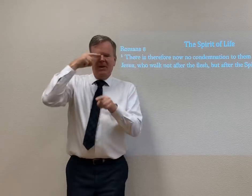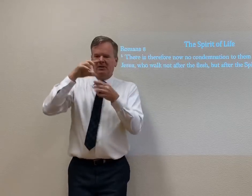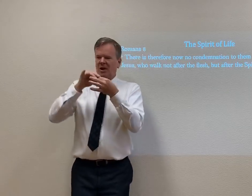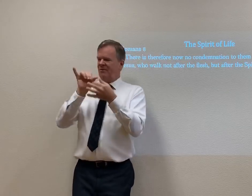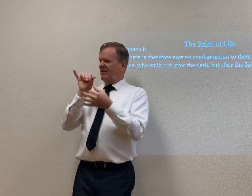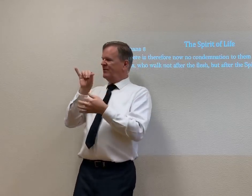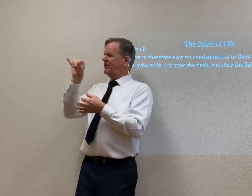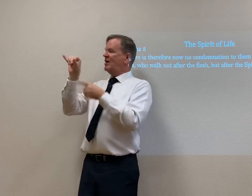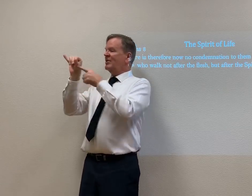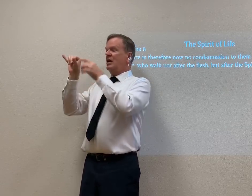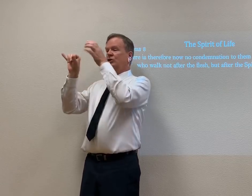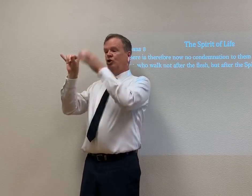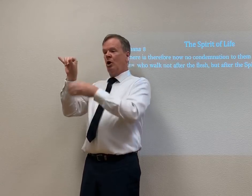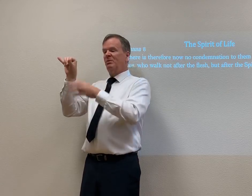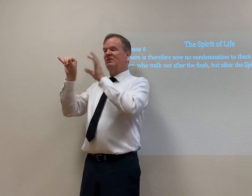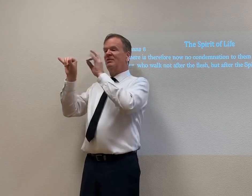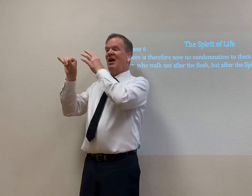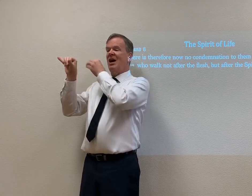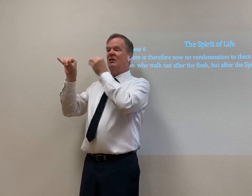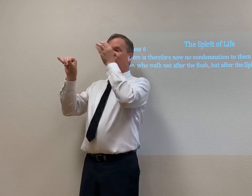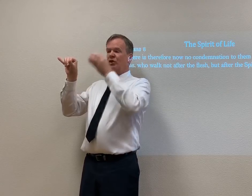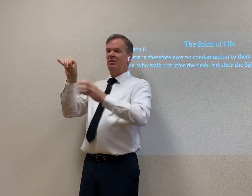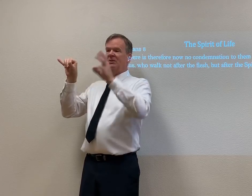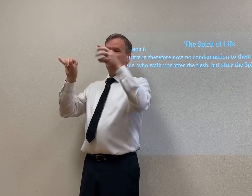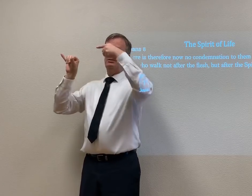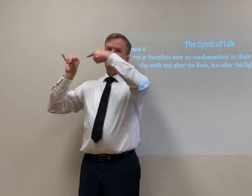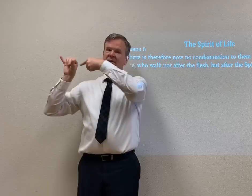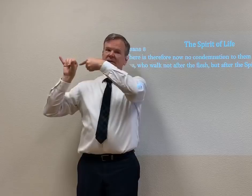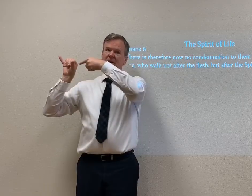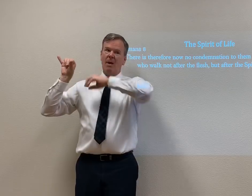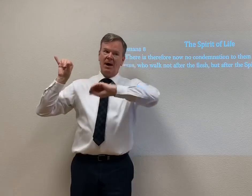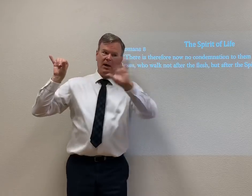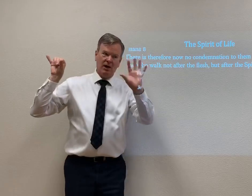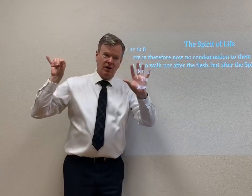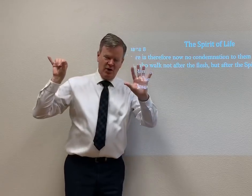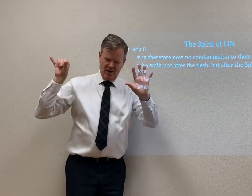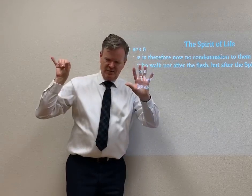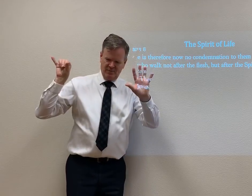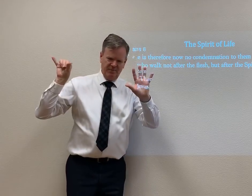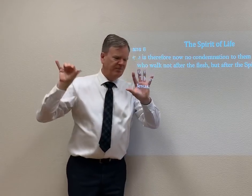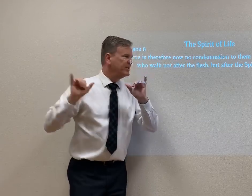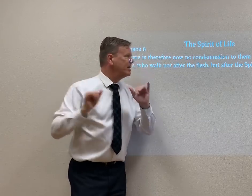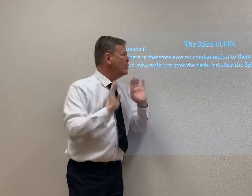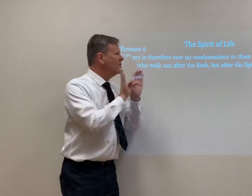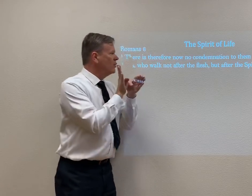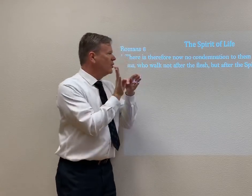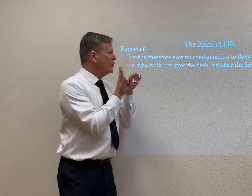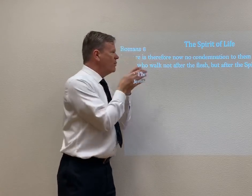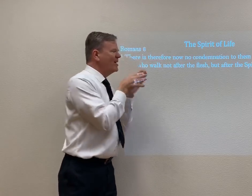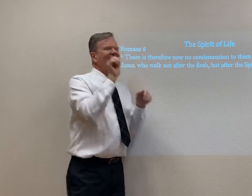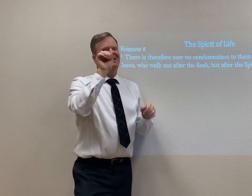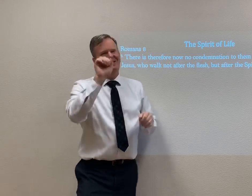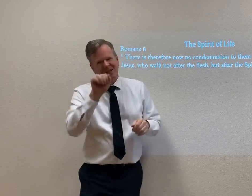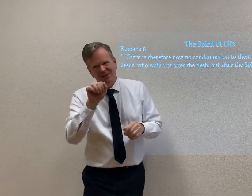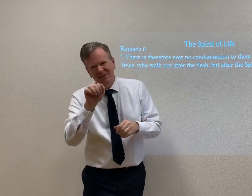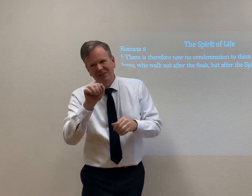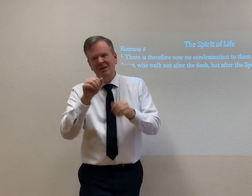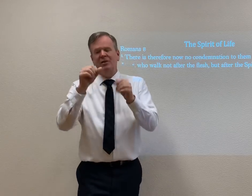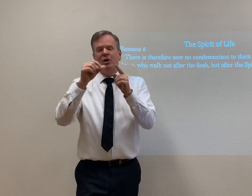because of that, right? Because of what was mentioned in chapter 6 and chapter 7, preceding chapter 8. Obviously, then